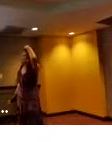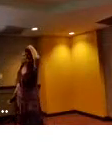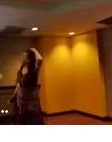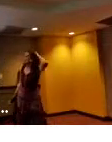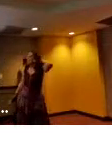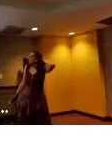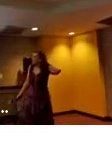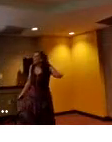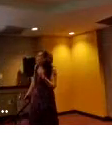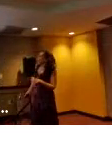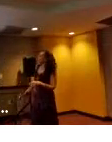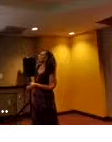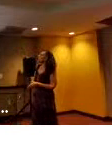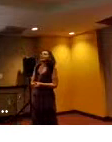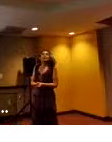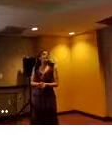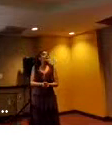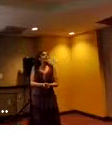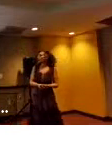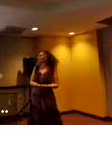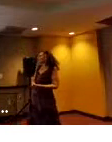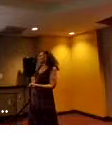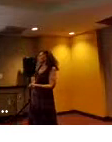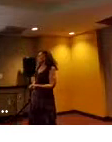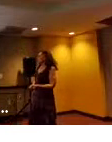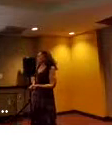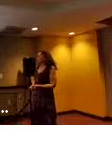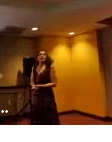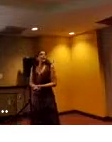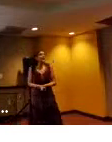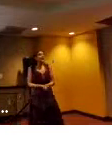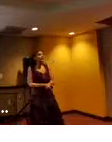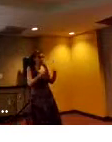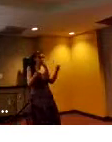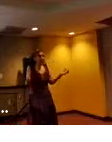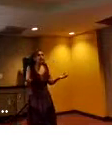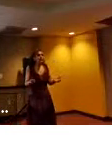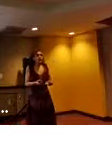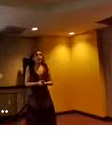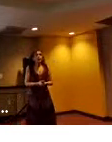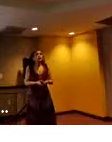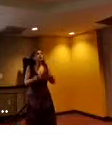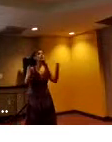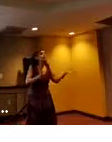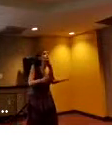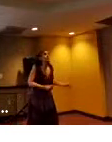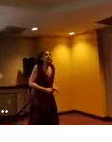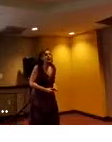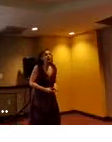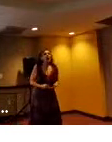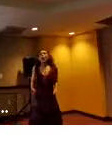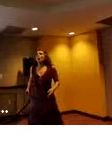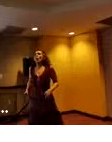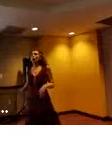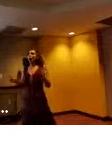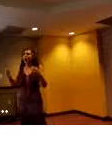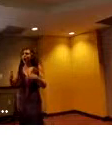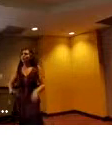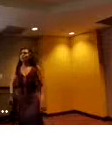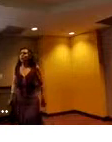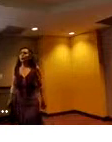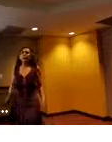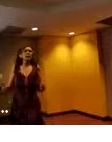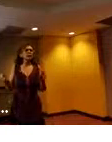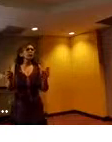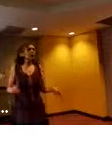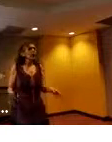So we think of accessibility as relating, again, directly to disability. Oh, I